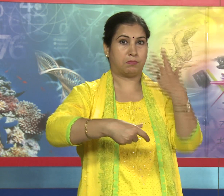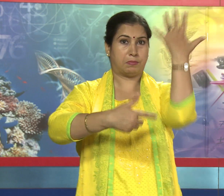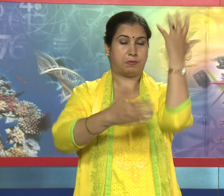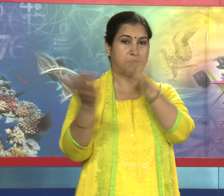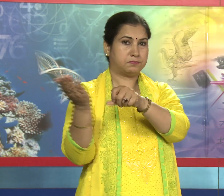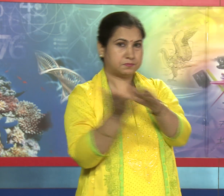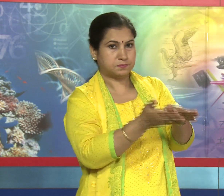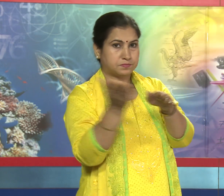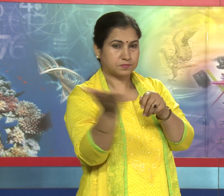in river.